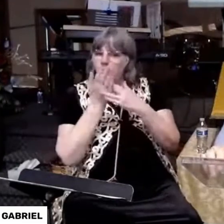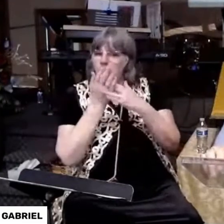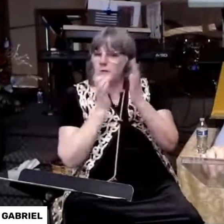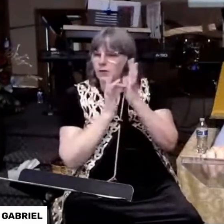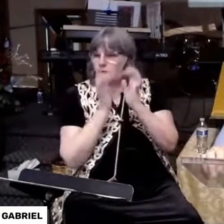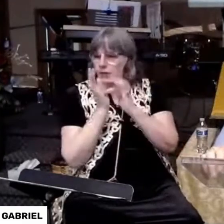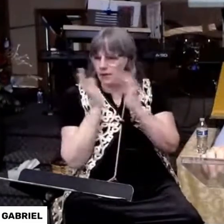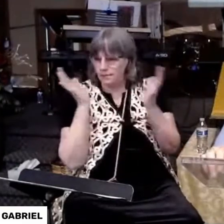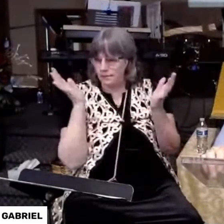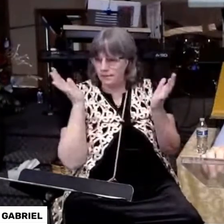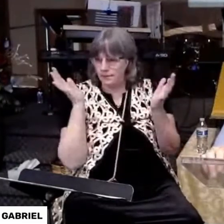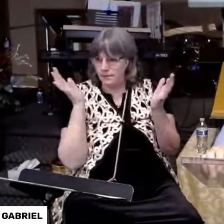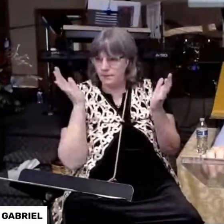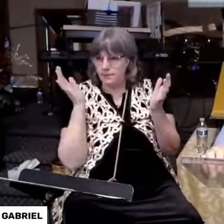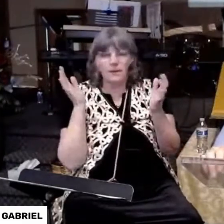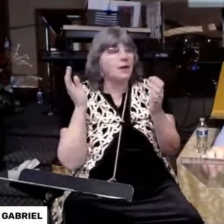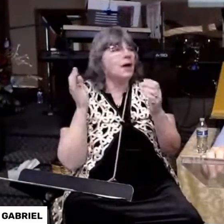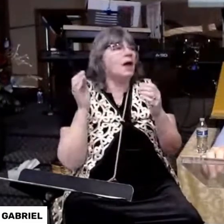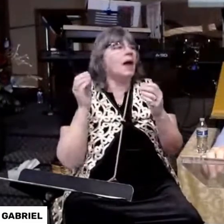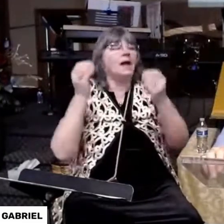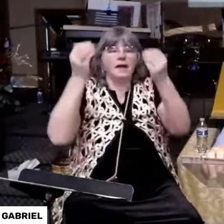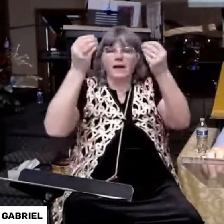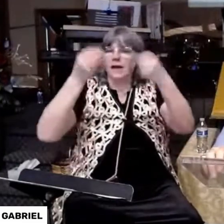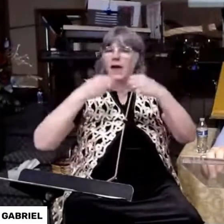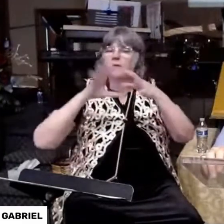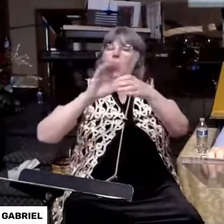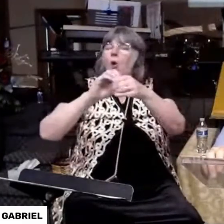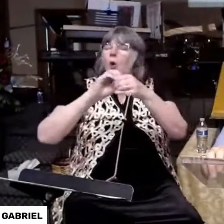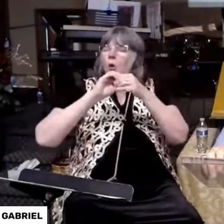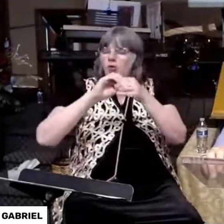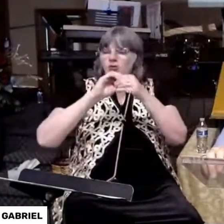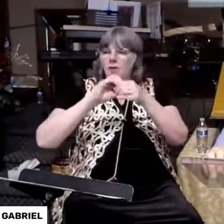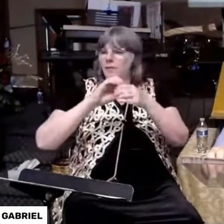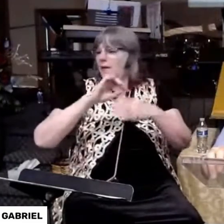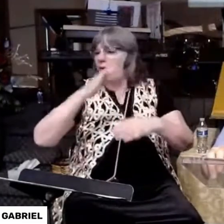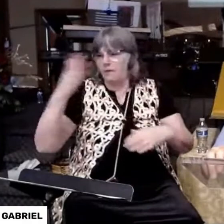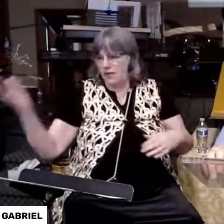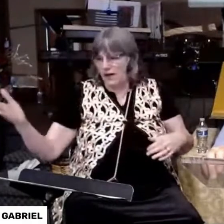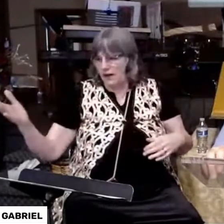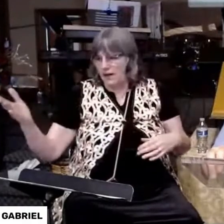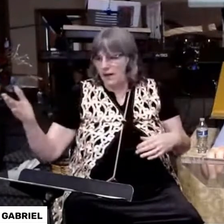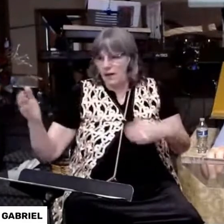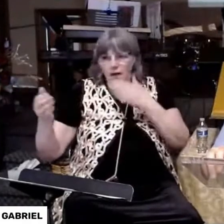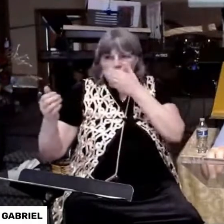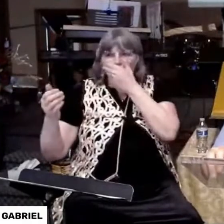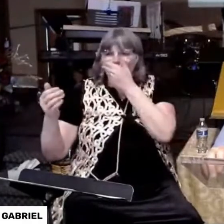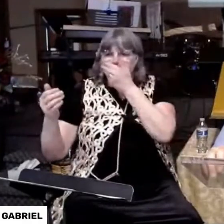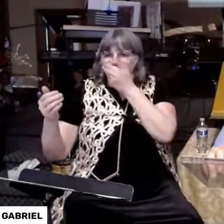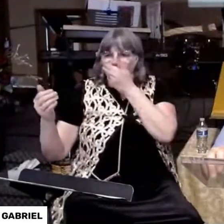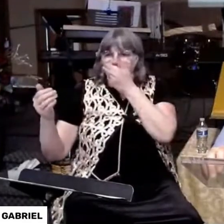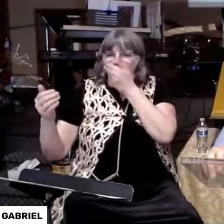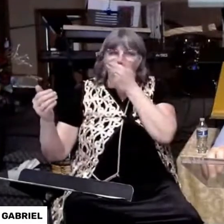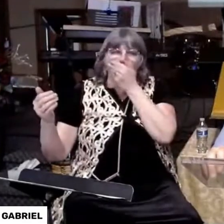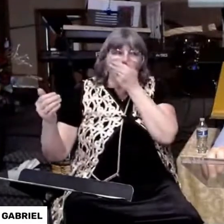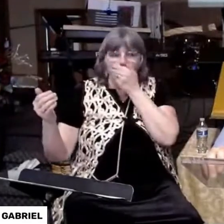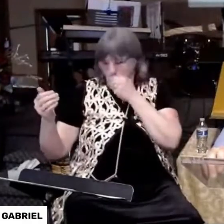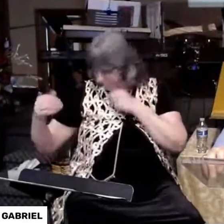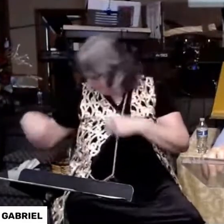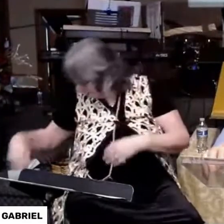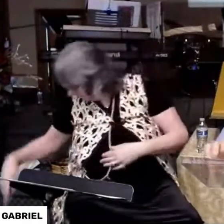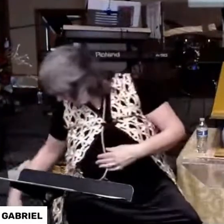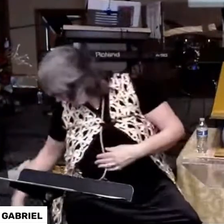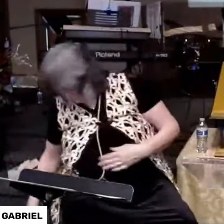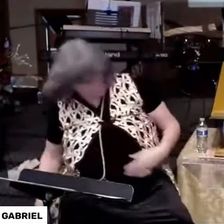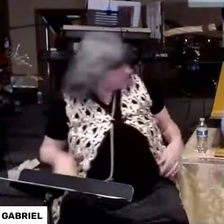to whom he has given ownership of everything. He's the big boss. And through whom he created